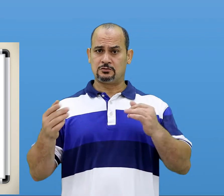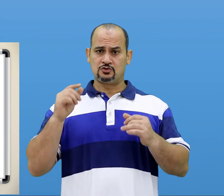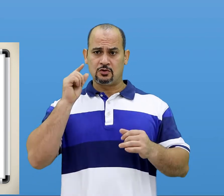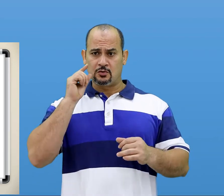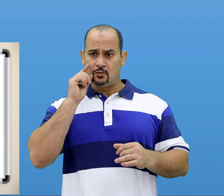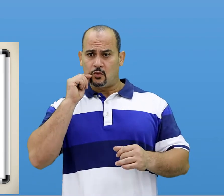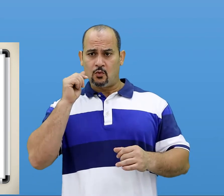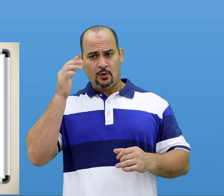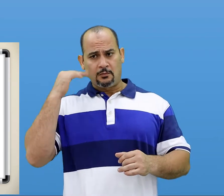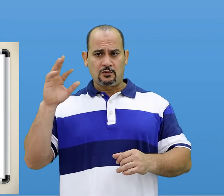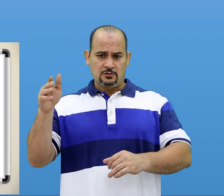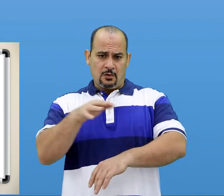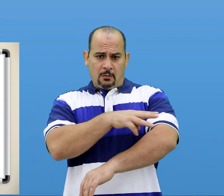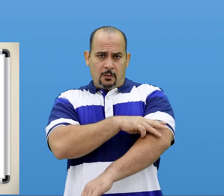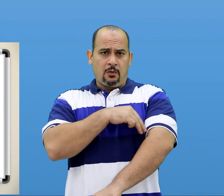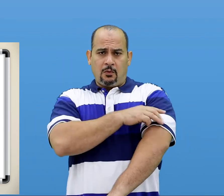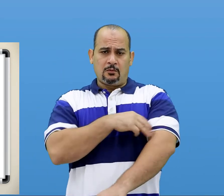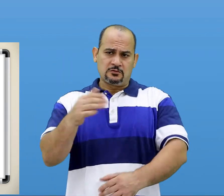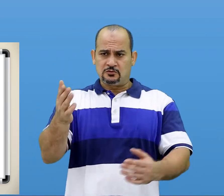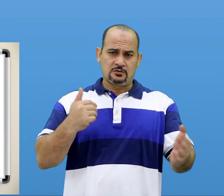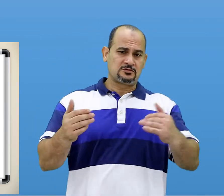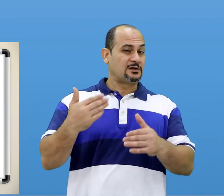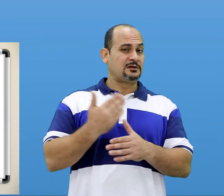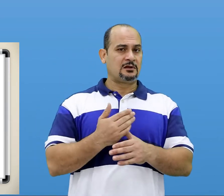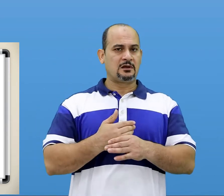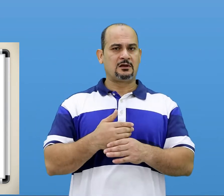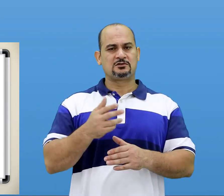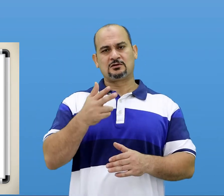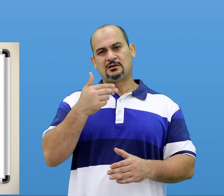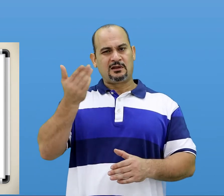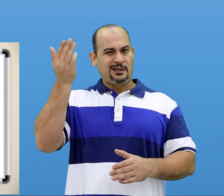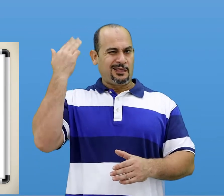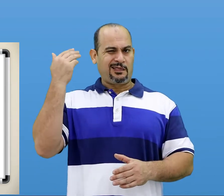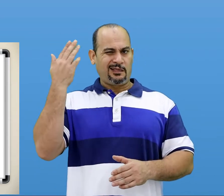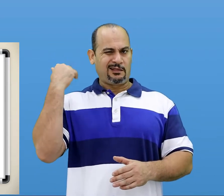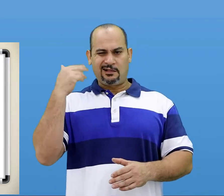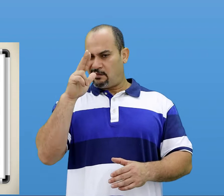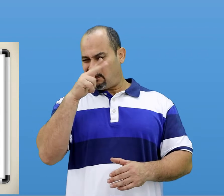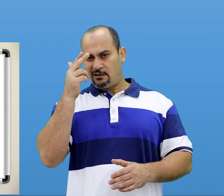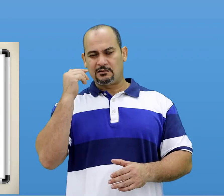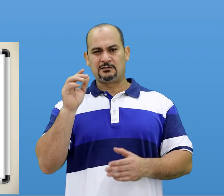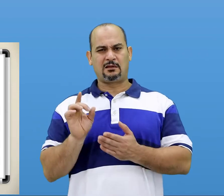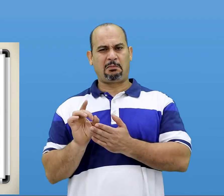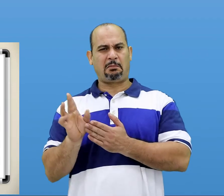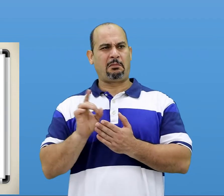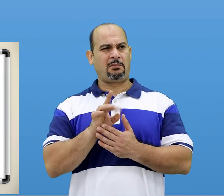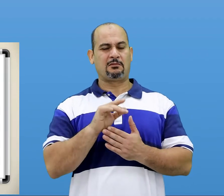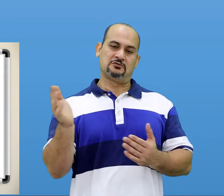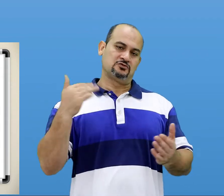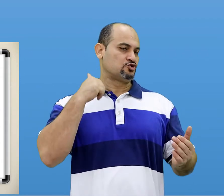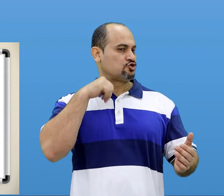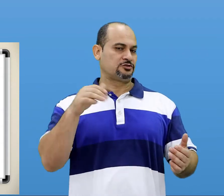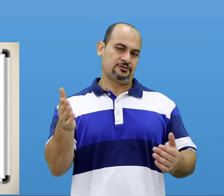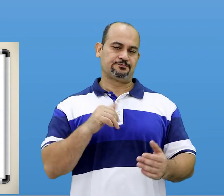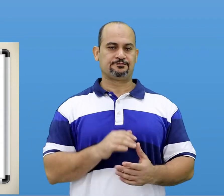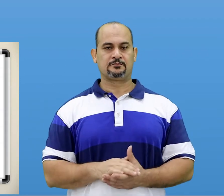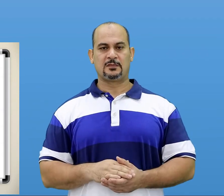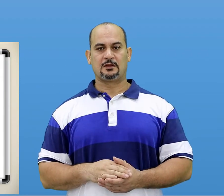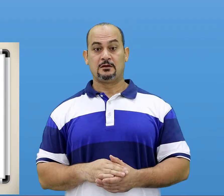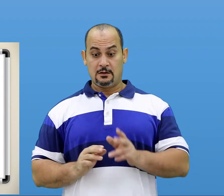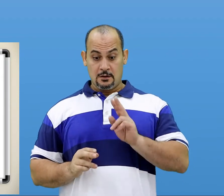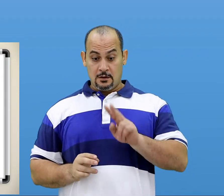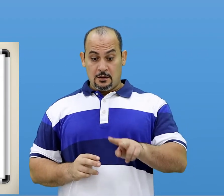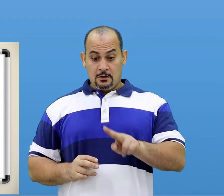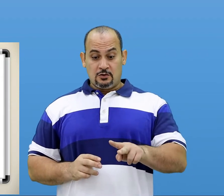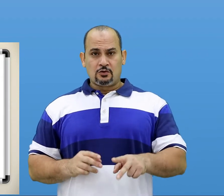new employee after the previous employee was laid off. In this picture, you can see a man who